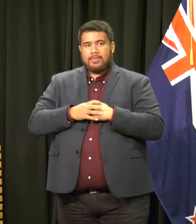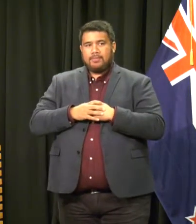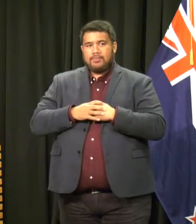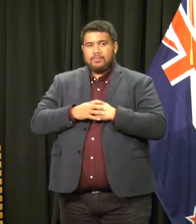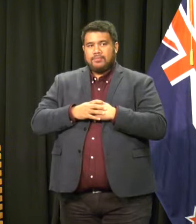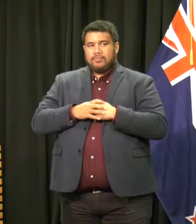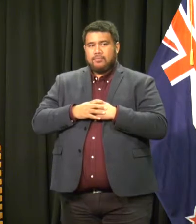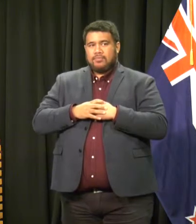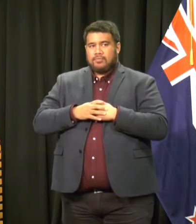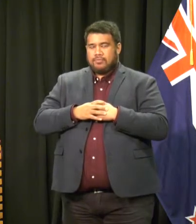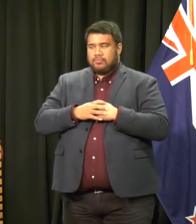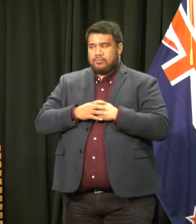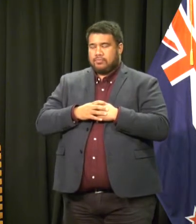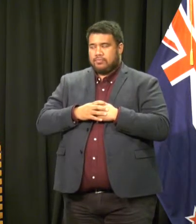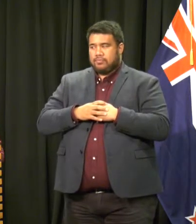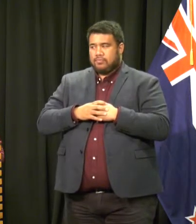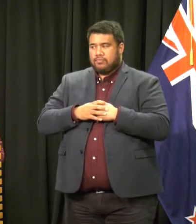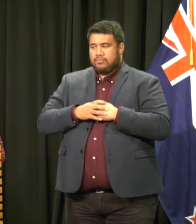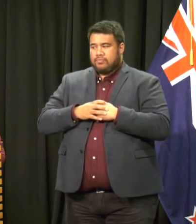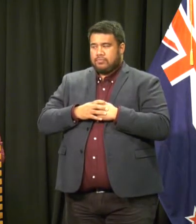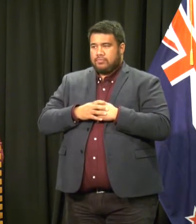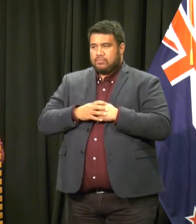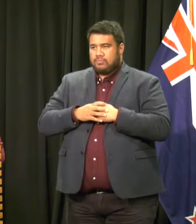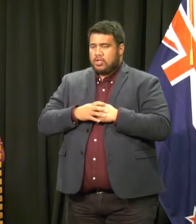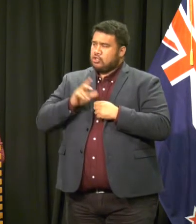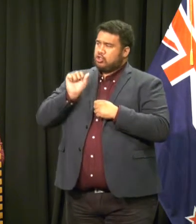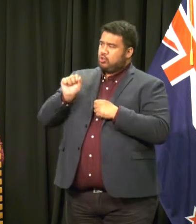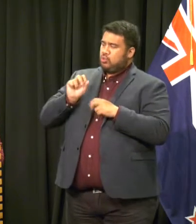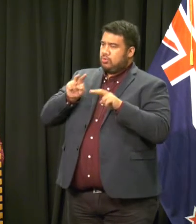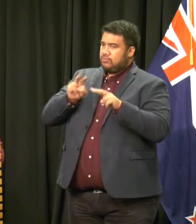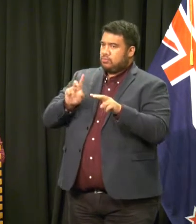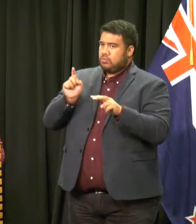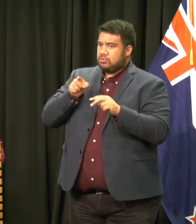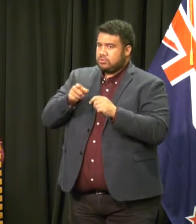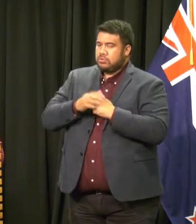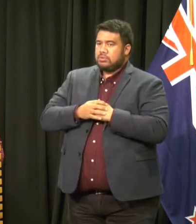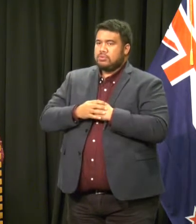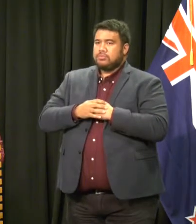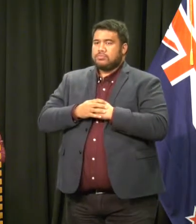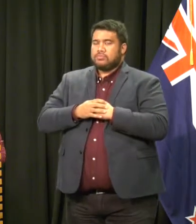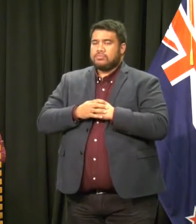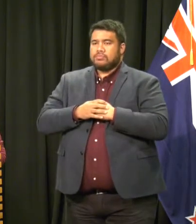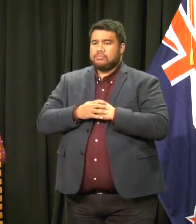Parliament? Yeah, look, I have seen a draft,